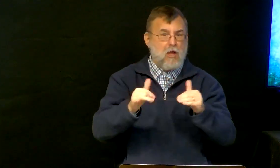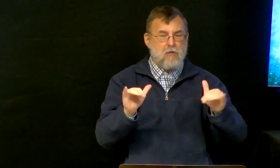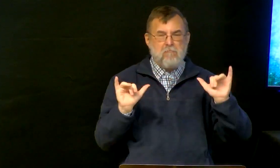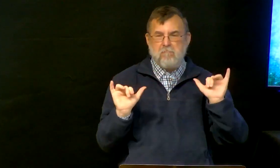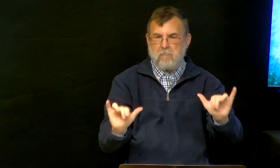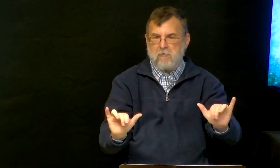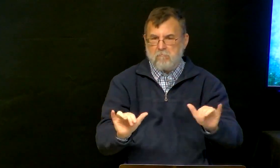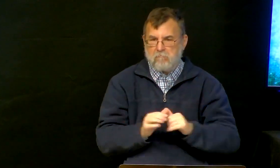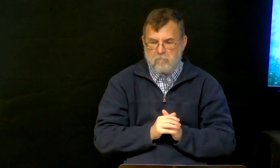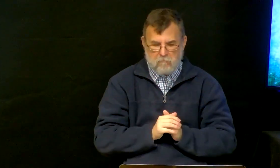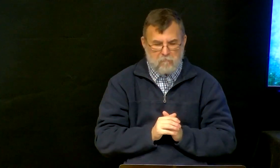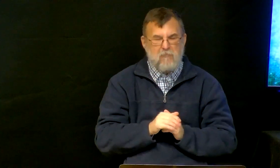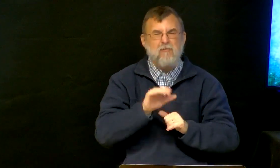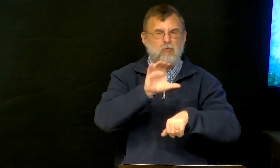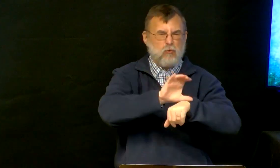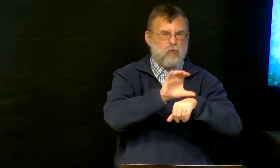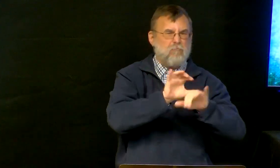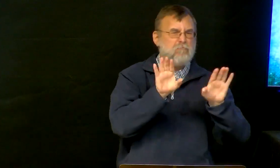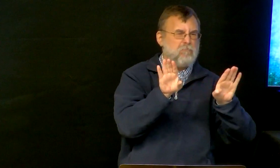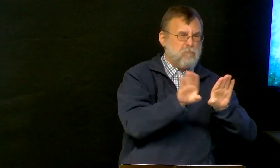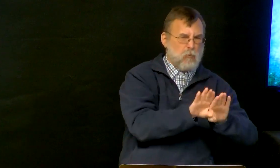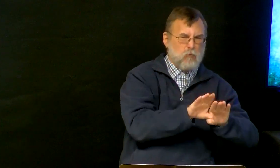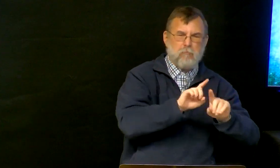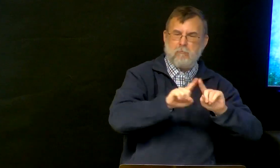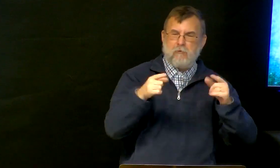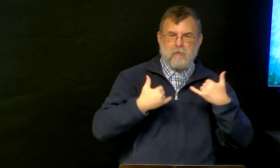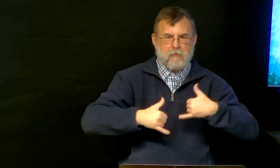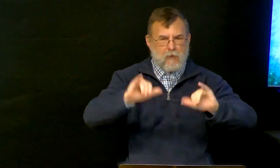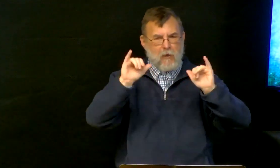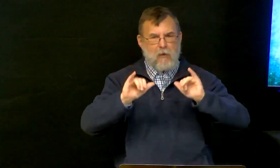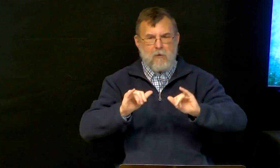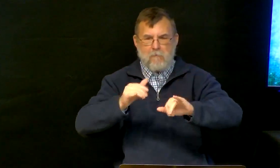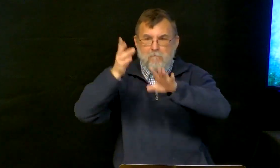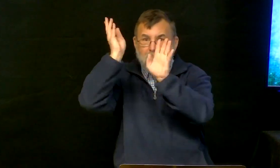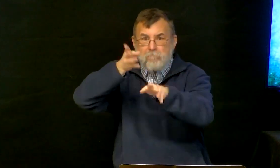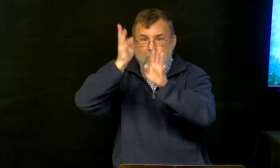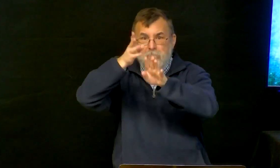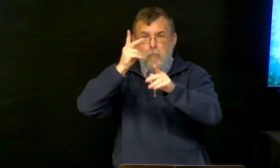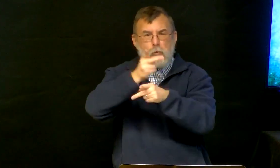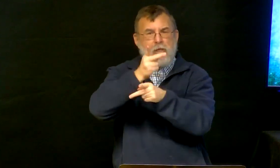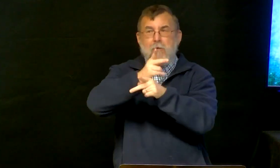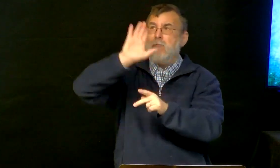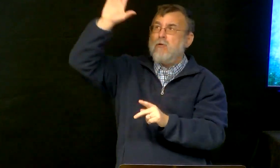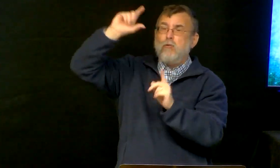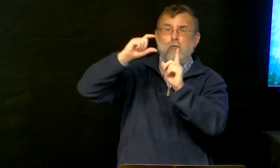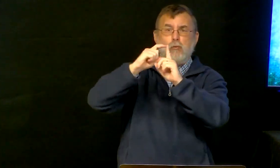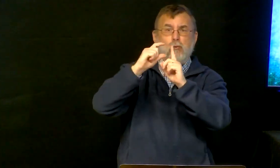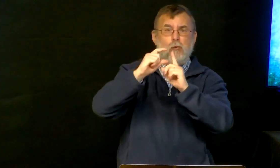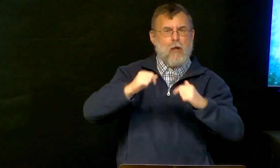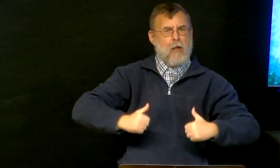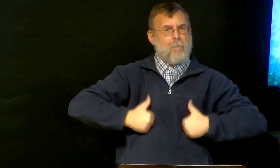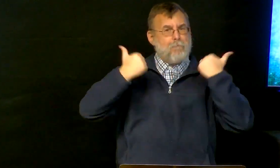Wednesdays. And that's going to stay the same. The church is still closed because of COVID, but we're able to